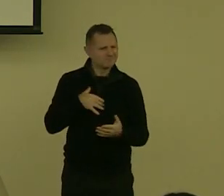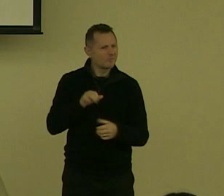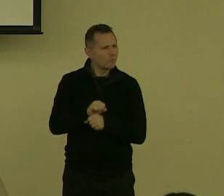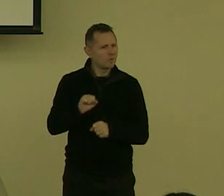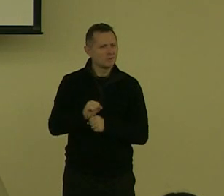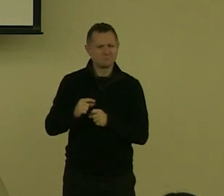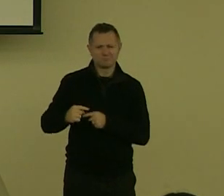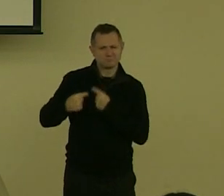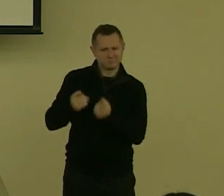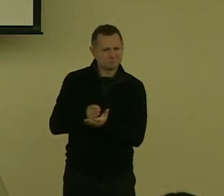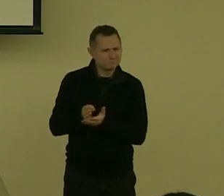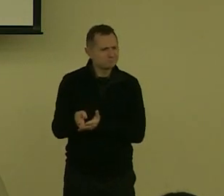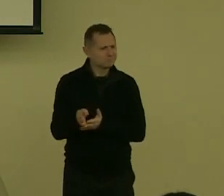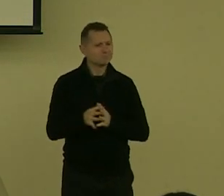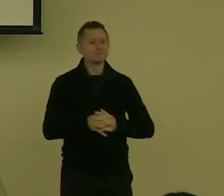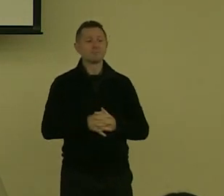Jones. Robert, can you hear me?